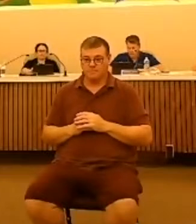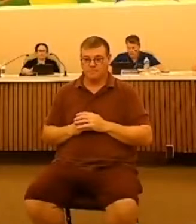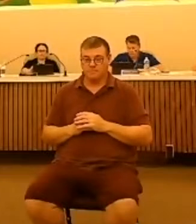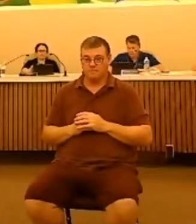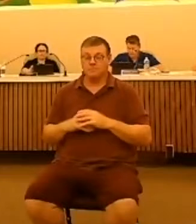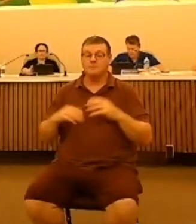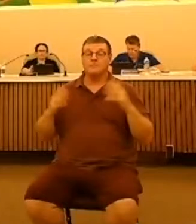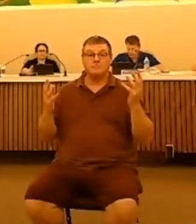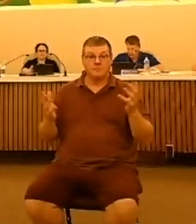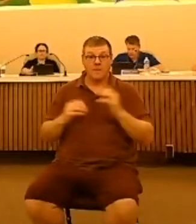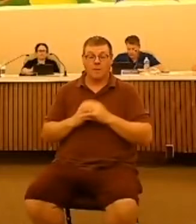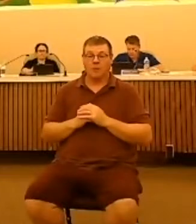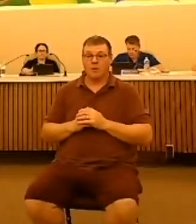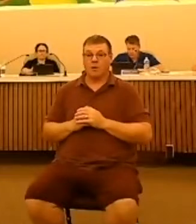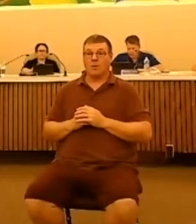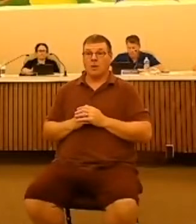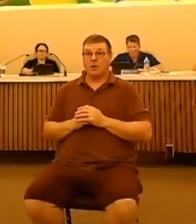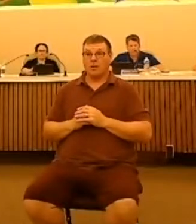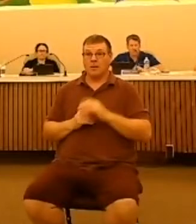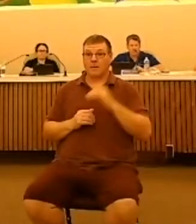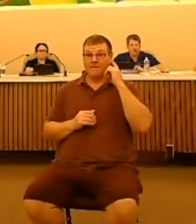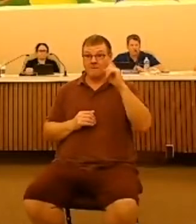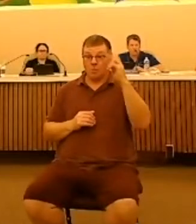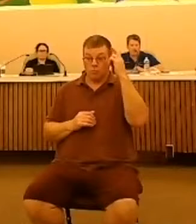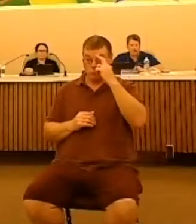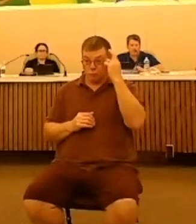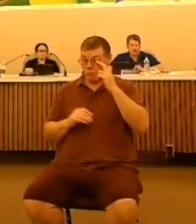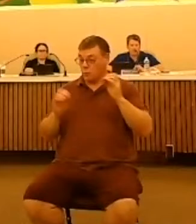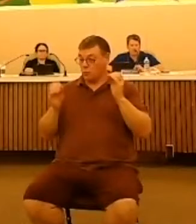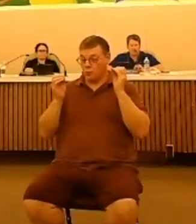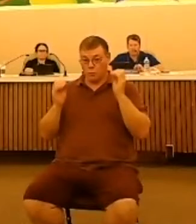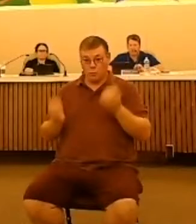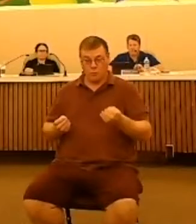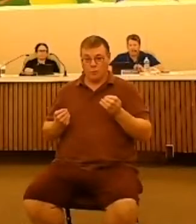in terms of the reason there hasn't been a